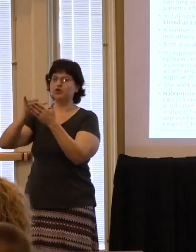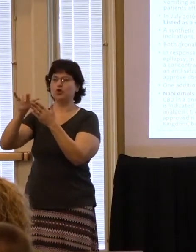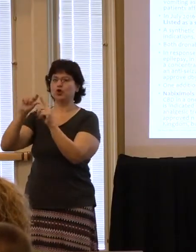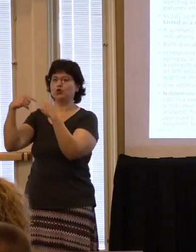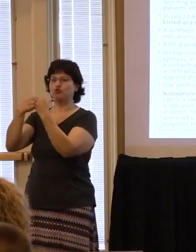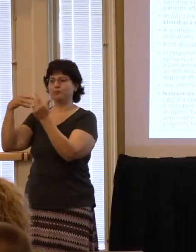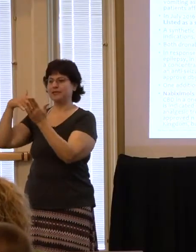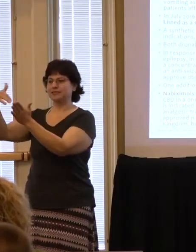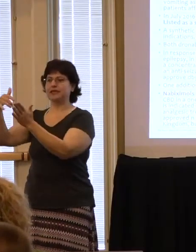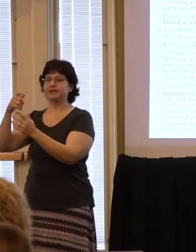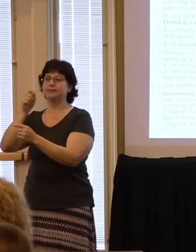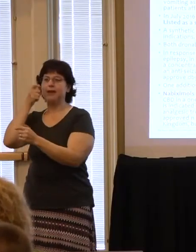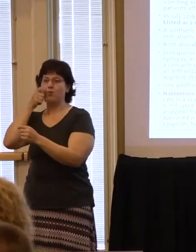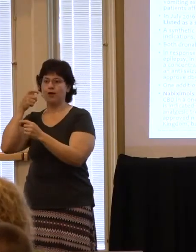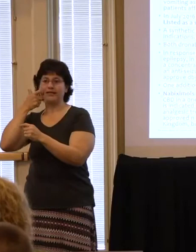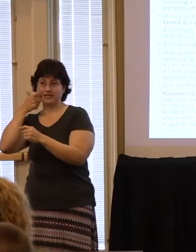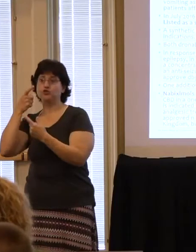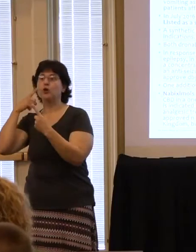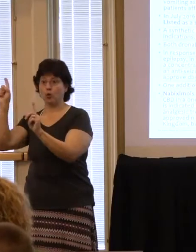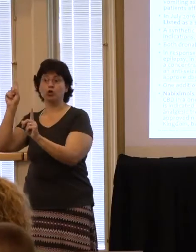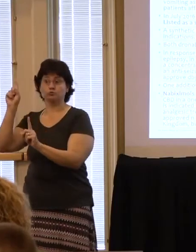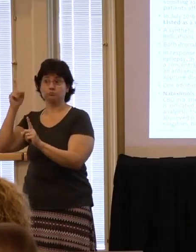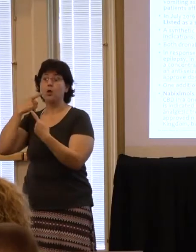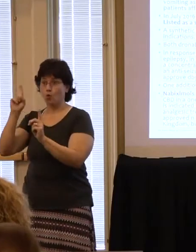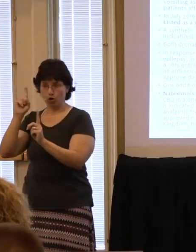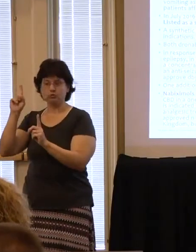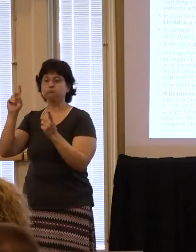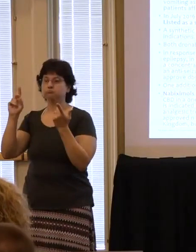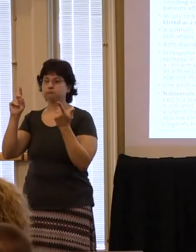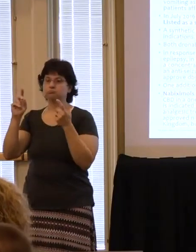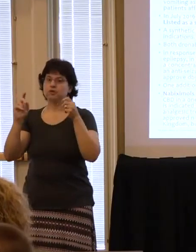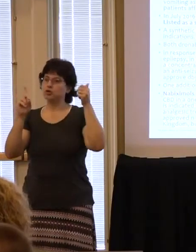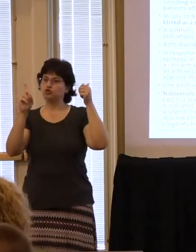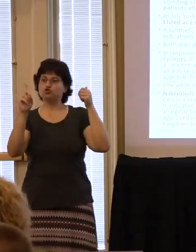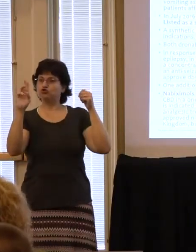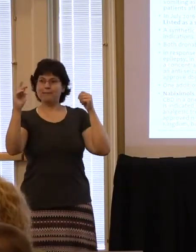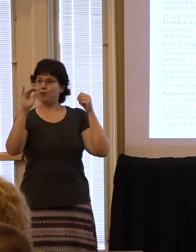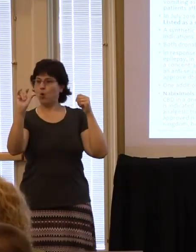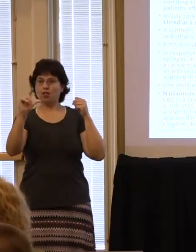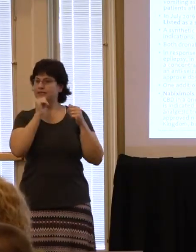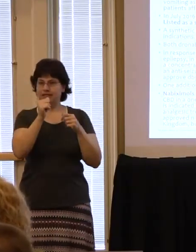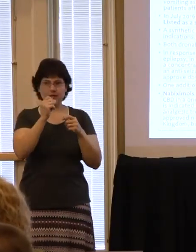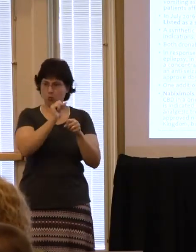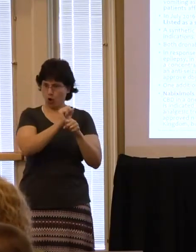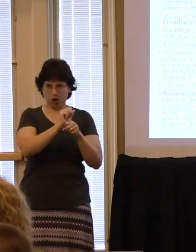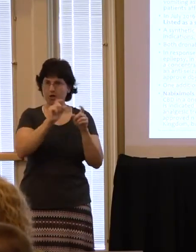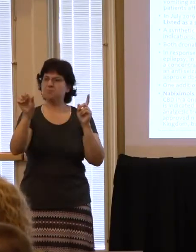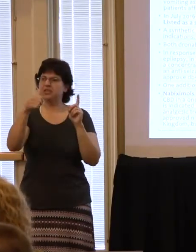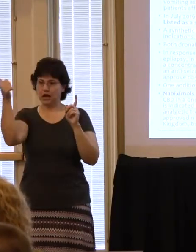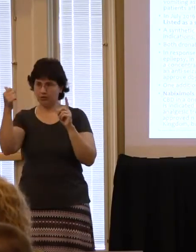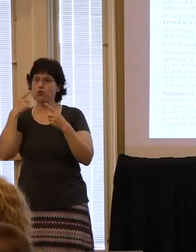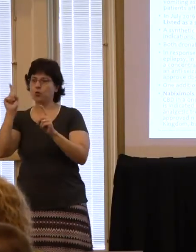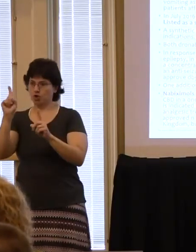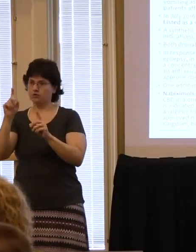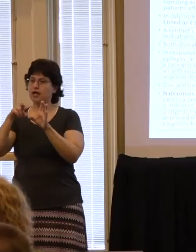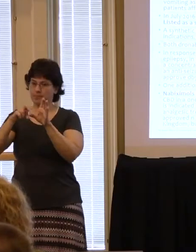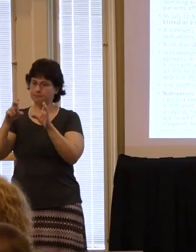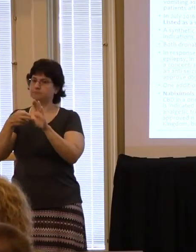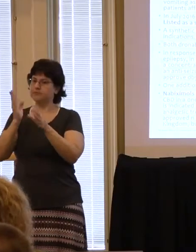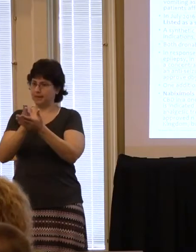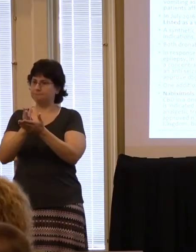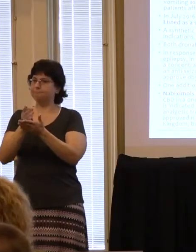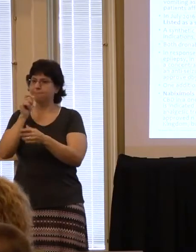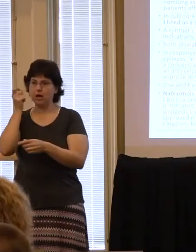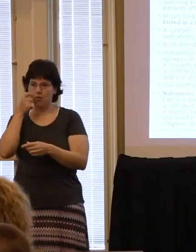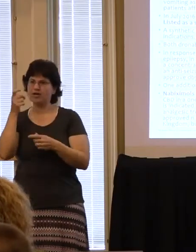that studies marijuana addiction, it did work. Dronabinol did not work, but nabilone did help patients come off marijuana. So